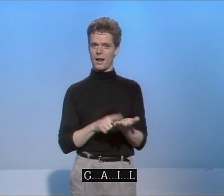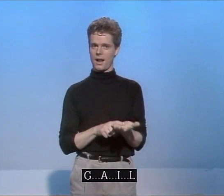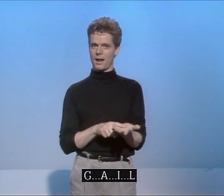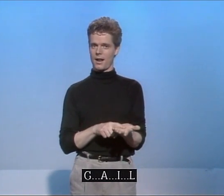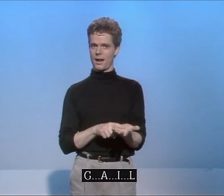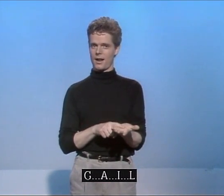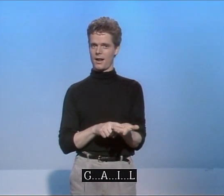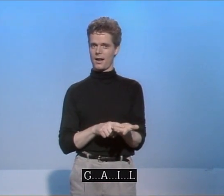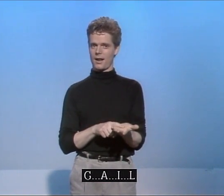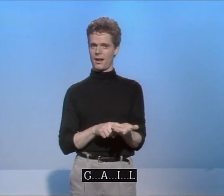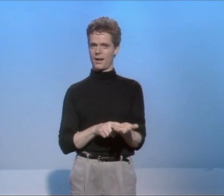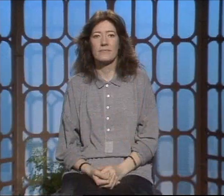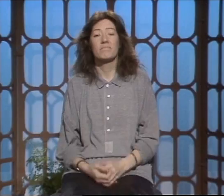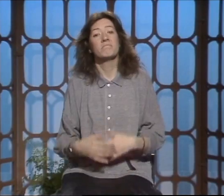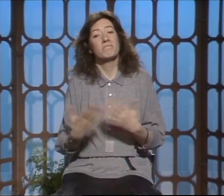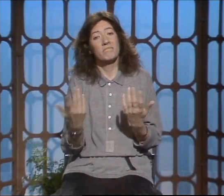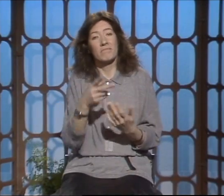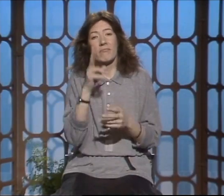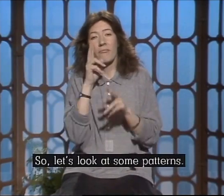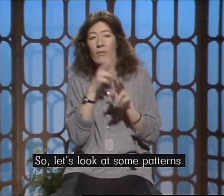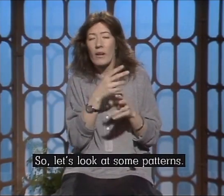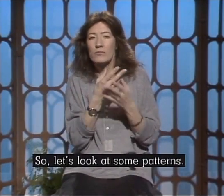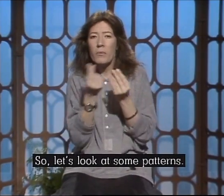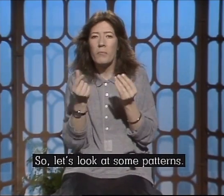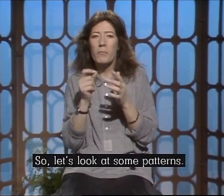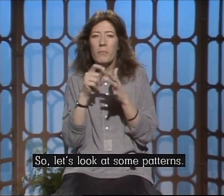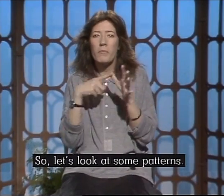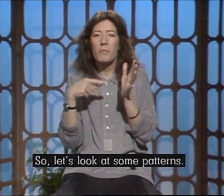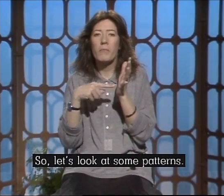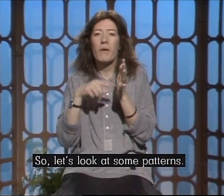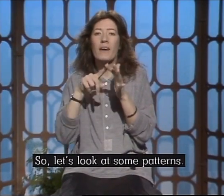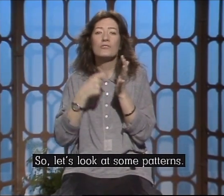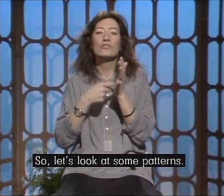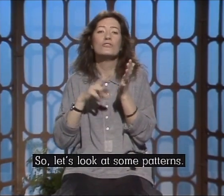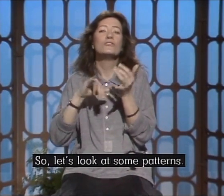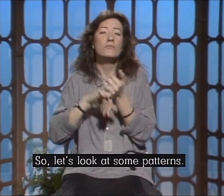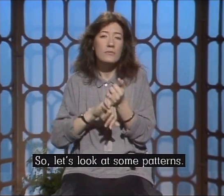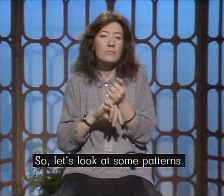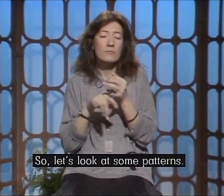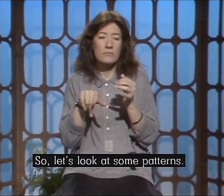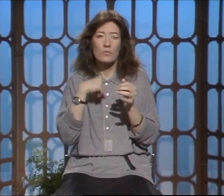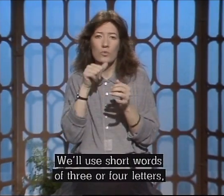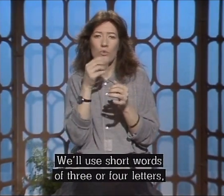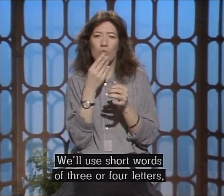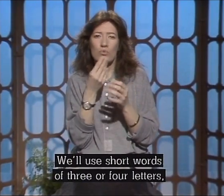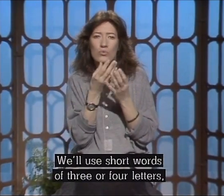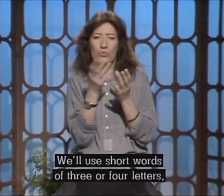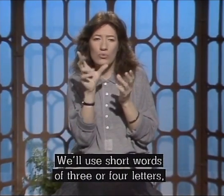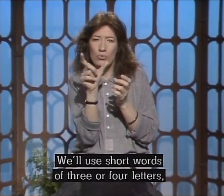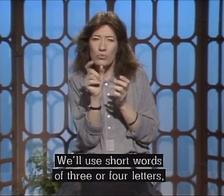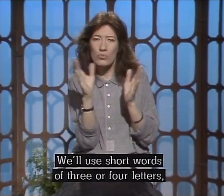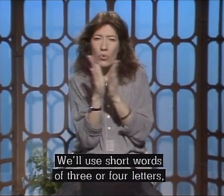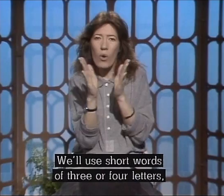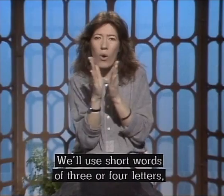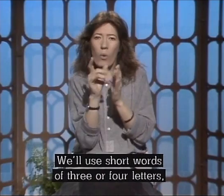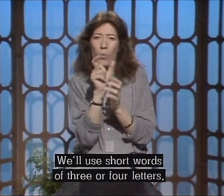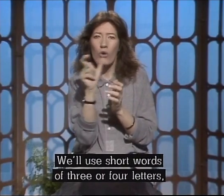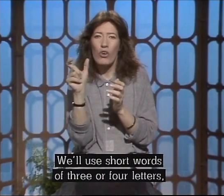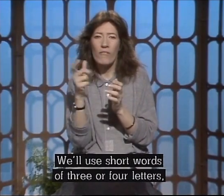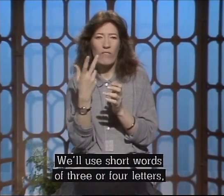G-A-I-L, Gale. So, let's look at some patterns. We'll use short words of 3 or